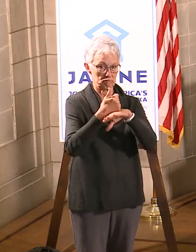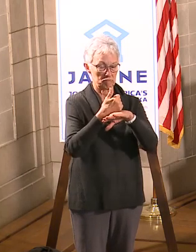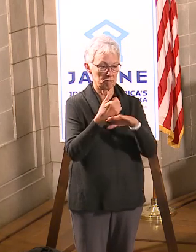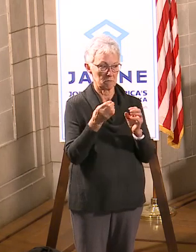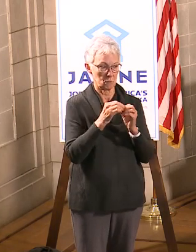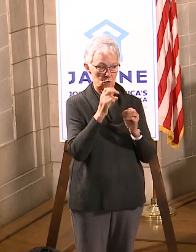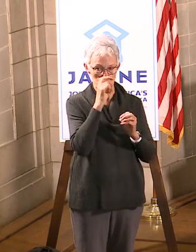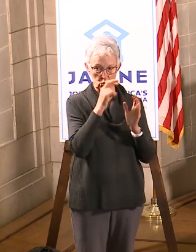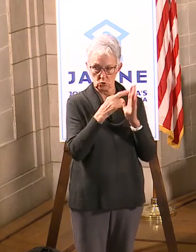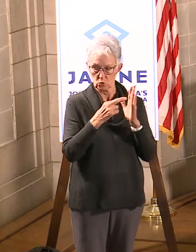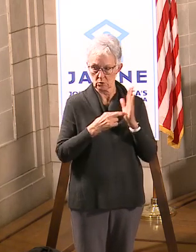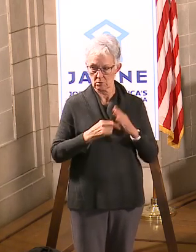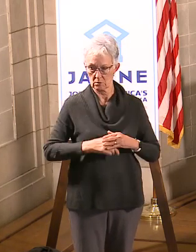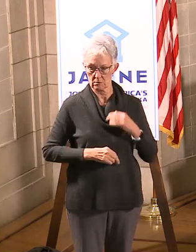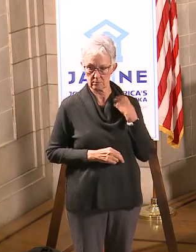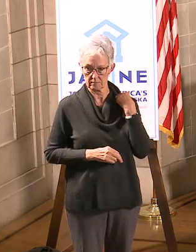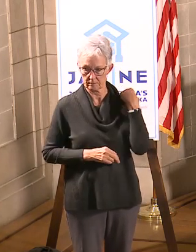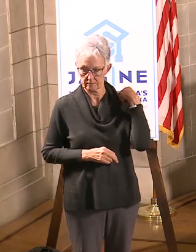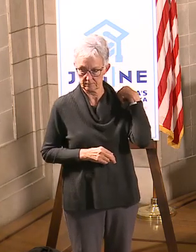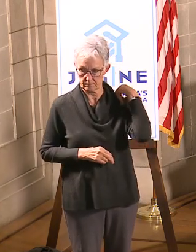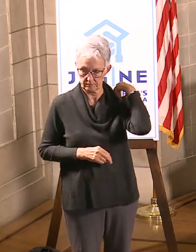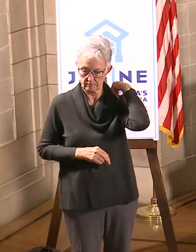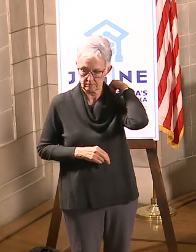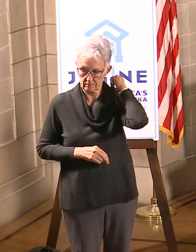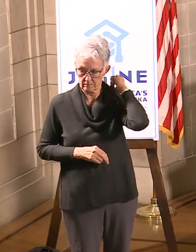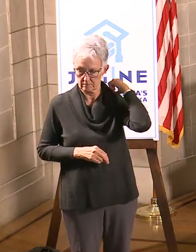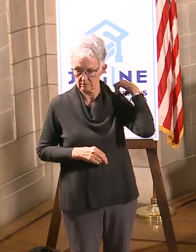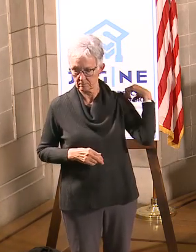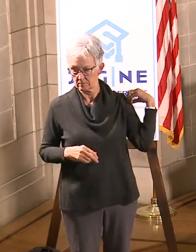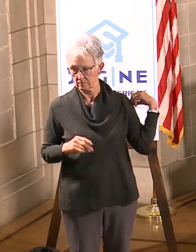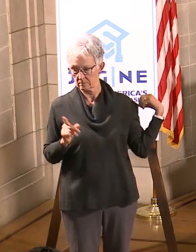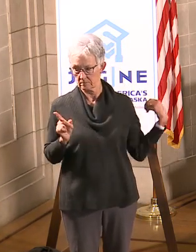Yeah, I'll go Martha, and then I'll go to you, Fred.